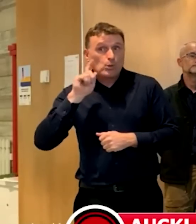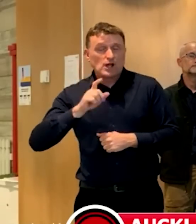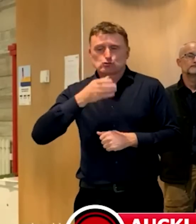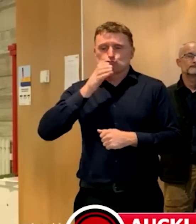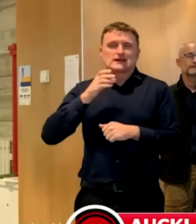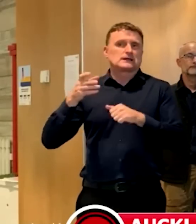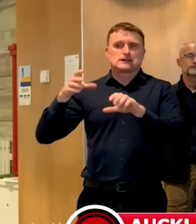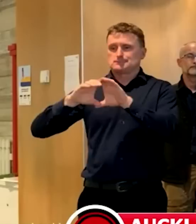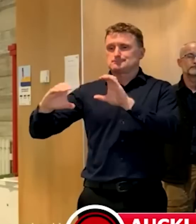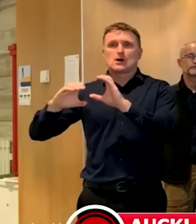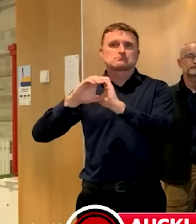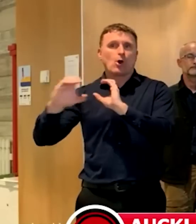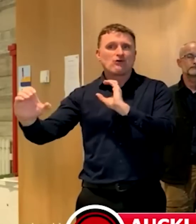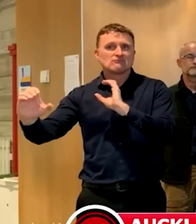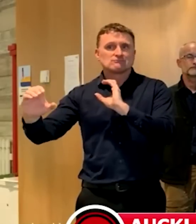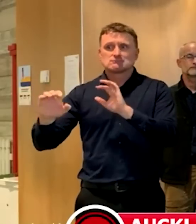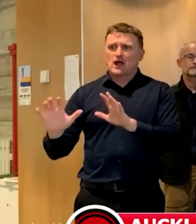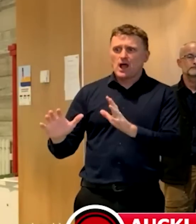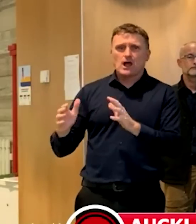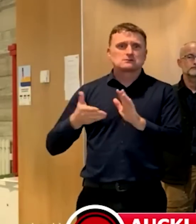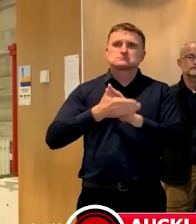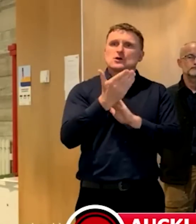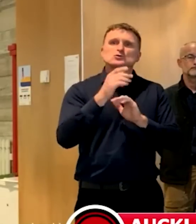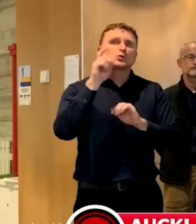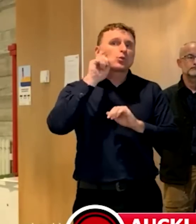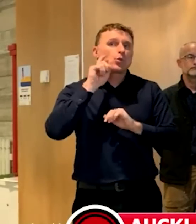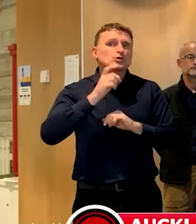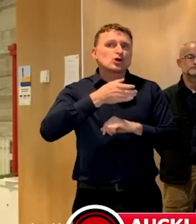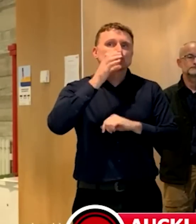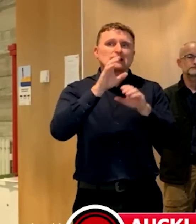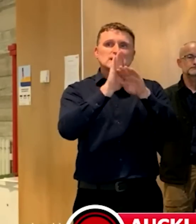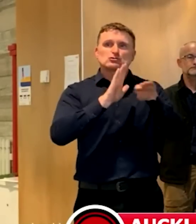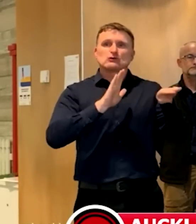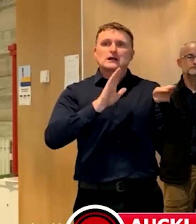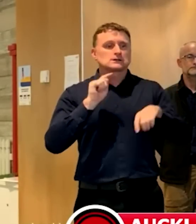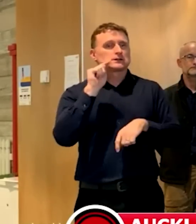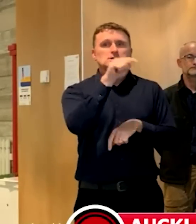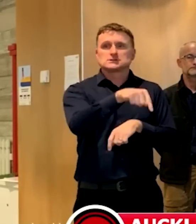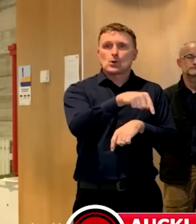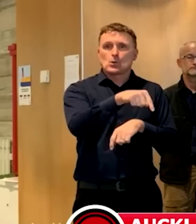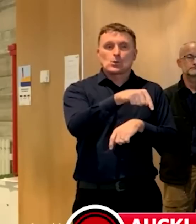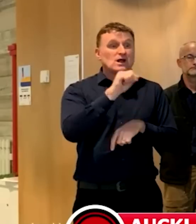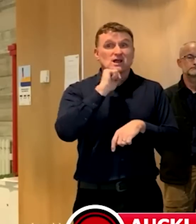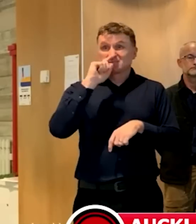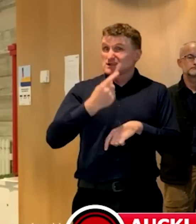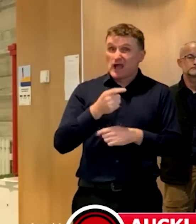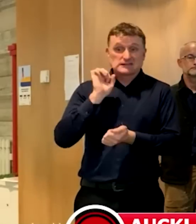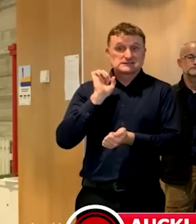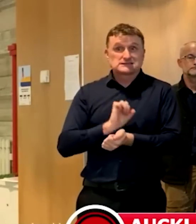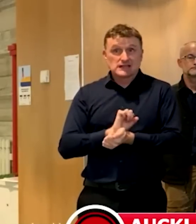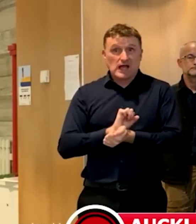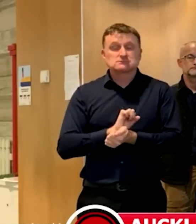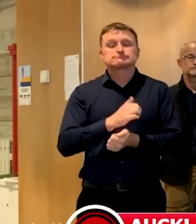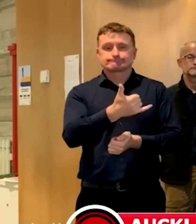and can't physically get to one of those water tanker locations, again, you can contact us and we will find a way to help you